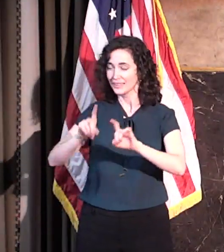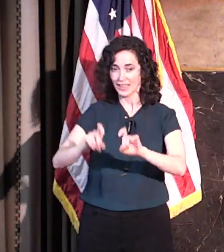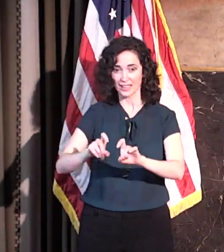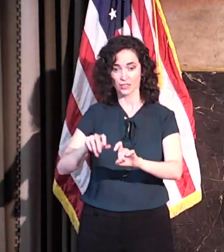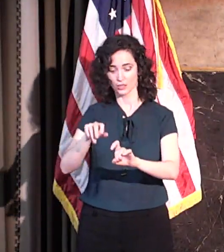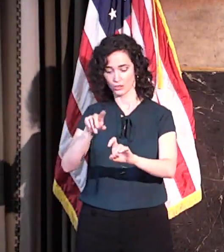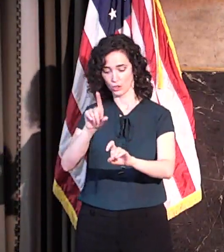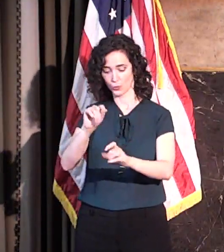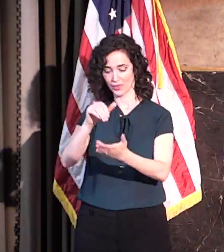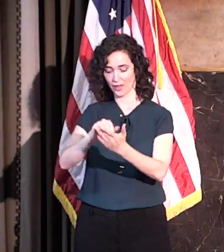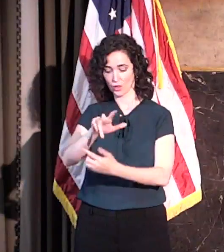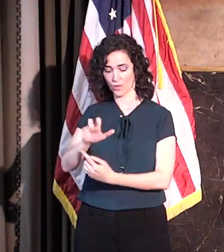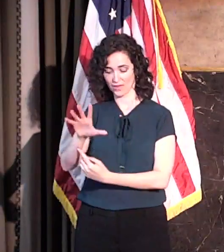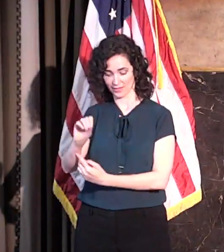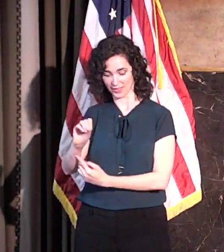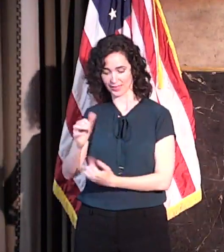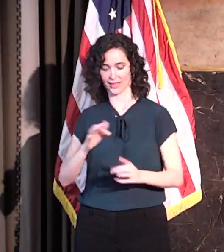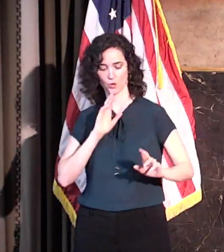20,350 new tests.